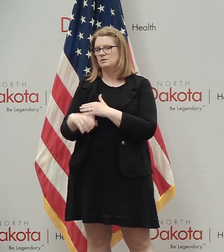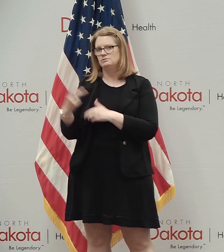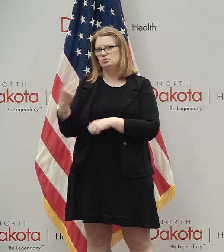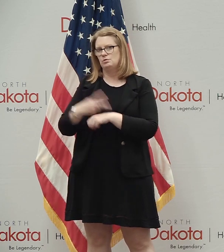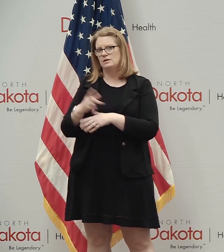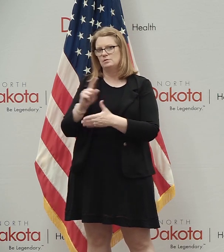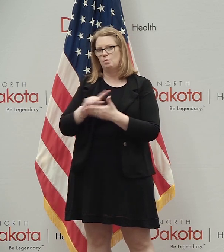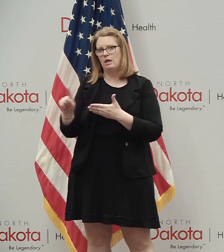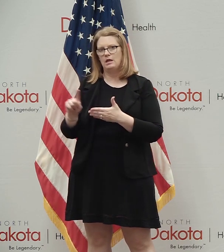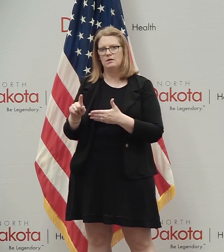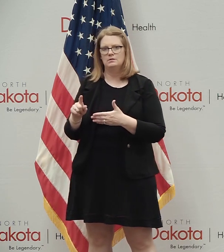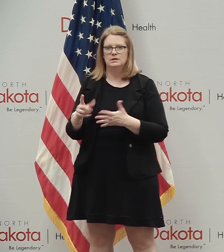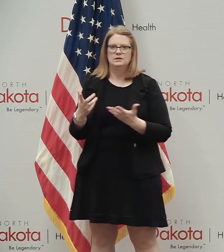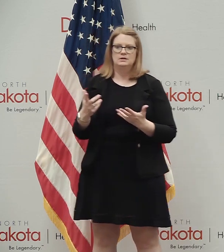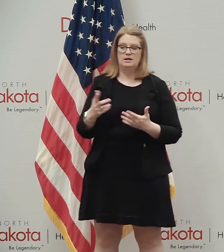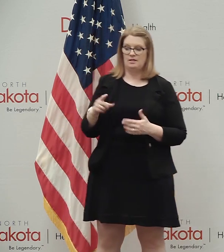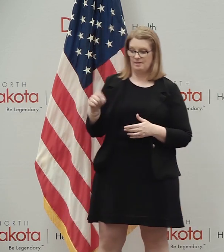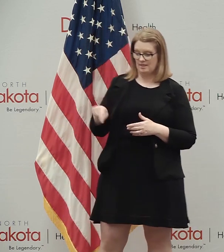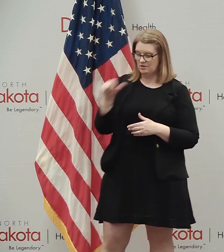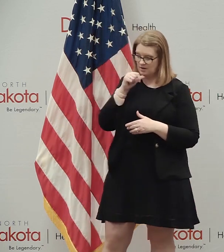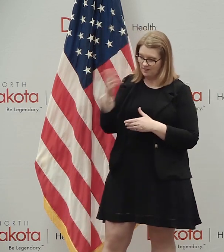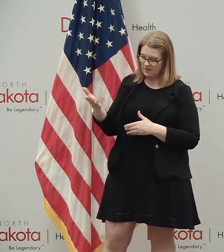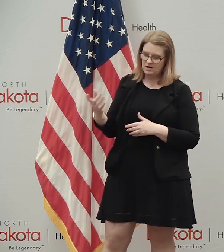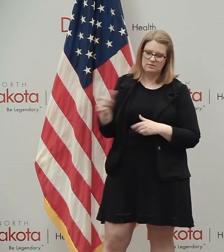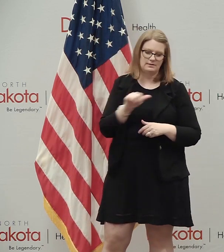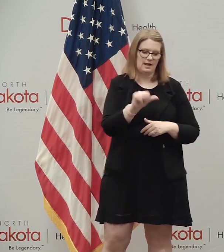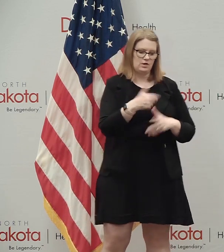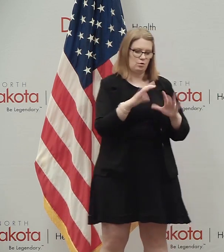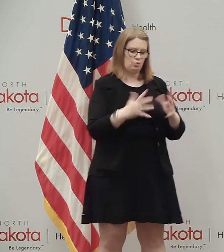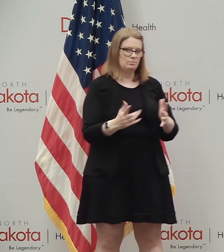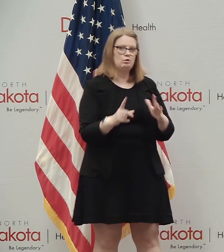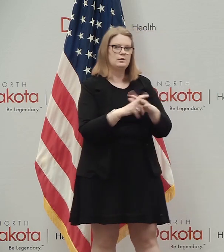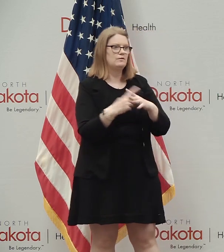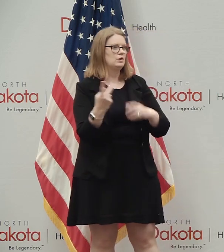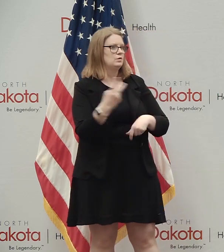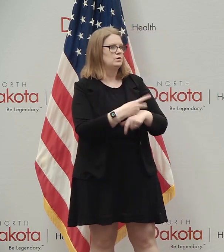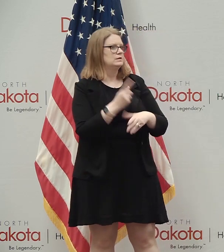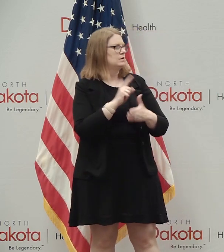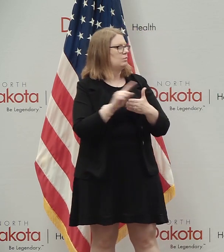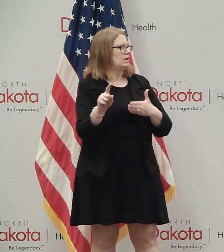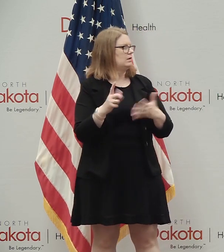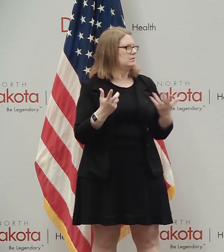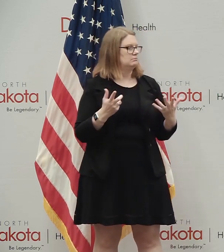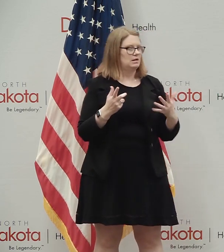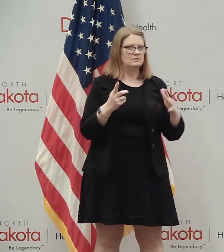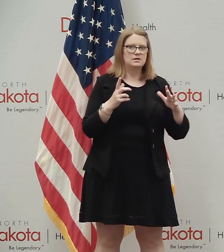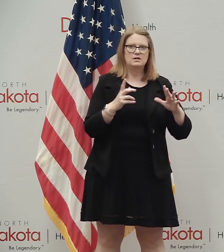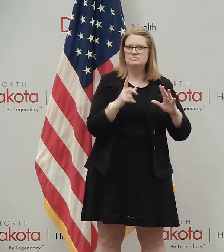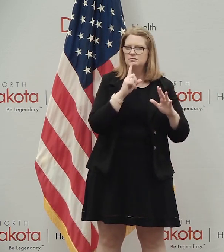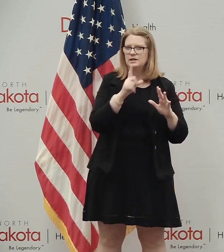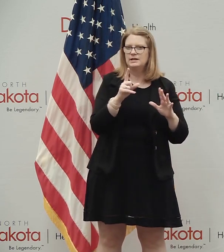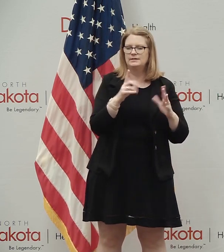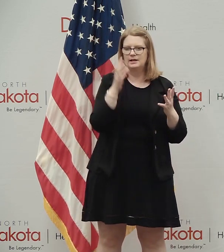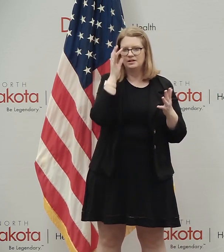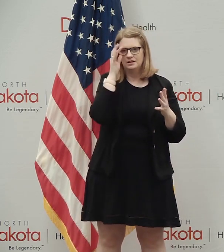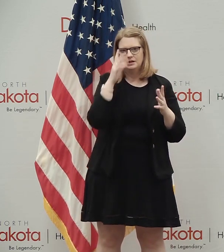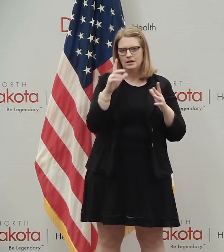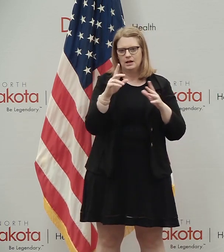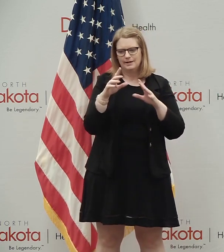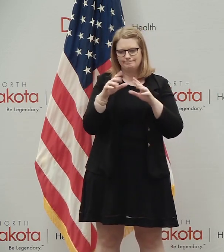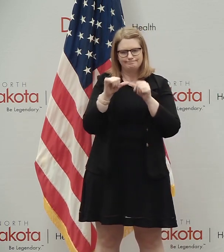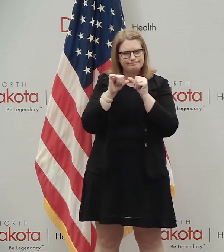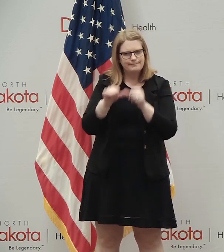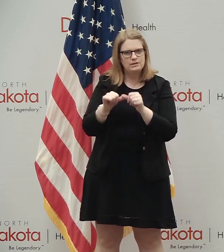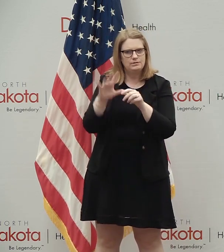days a week. Well, and then the days when they're not there, somebody else comes in 2 days a week. There is a continuity of government team that we assembled